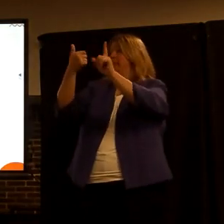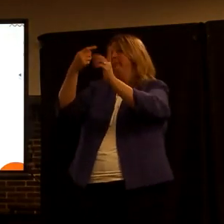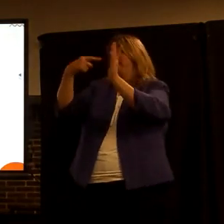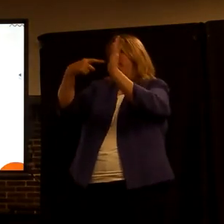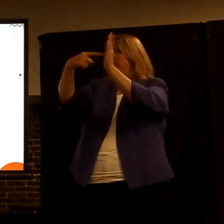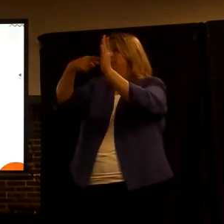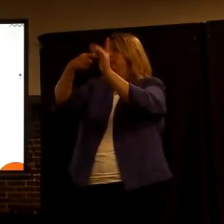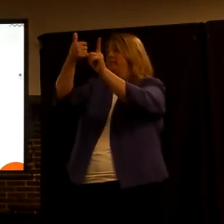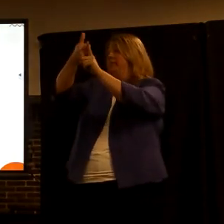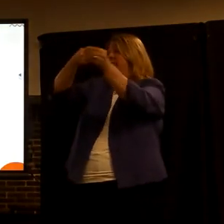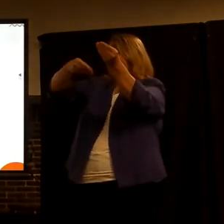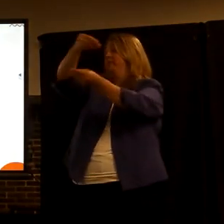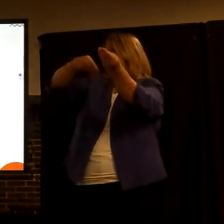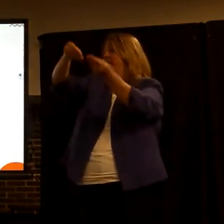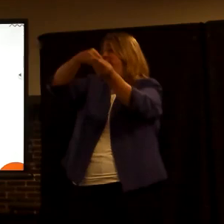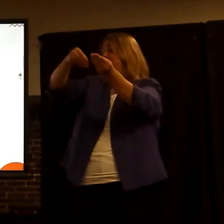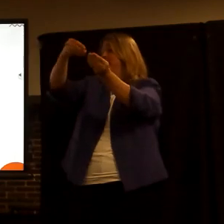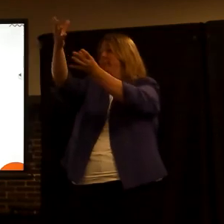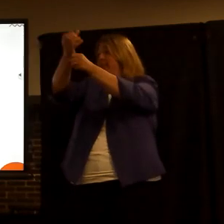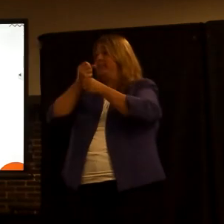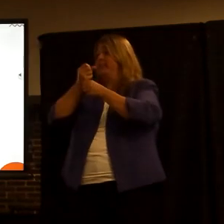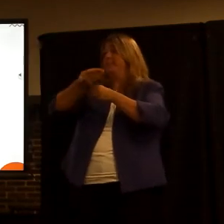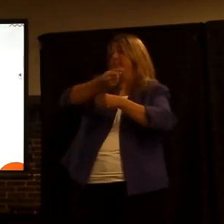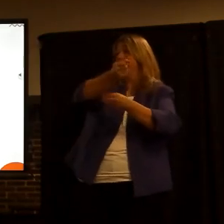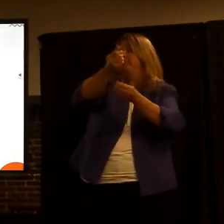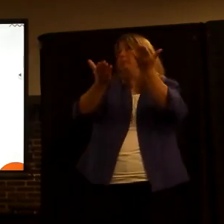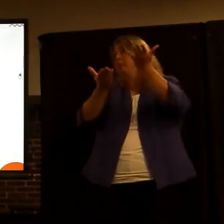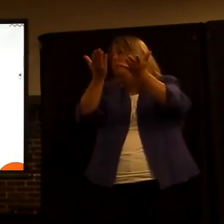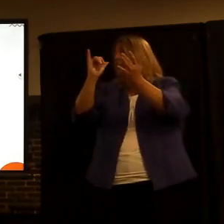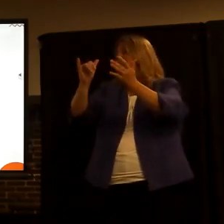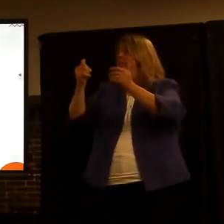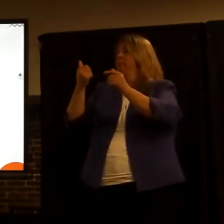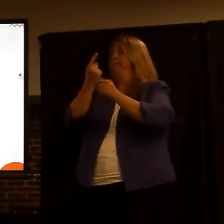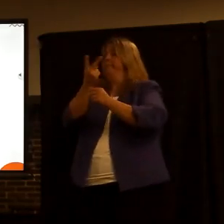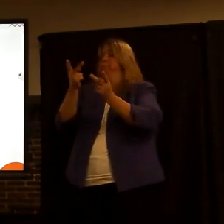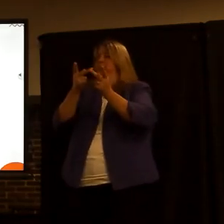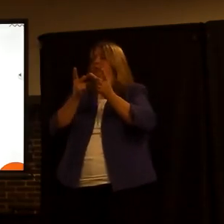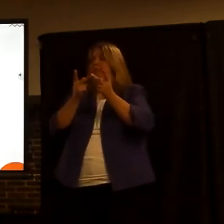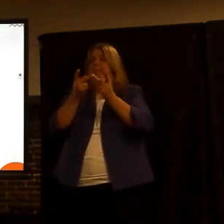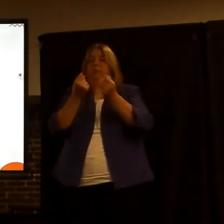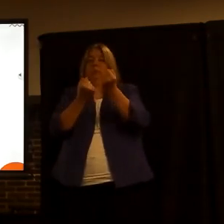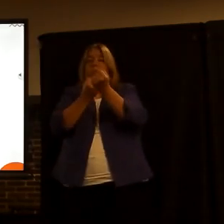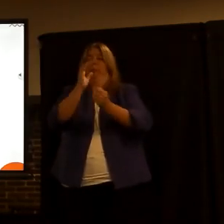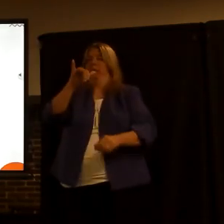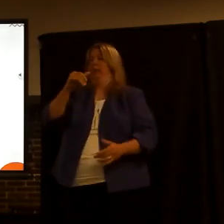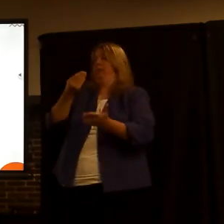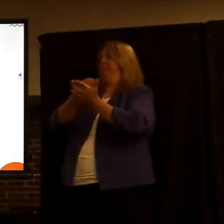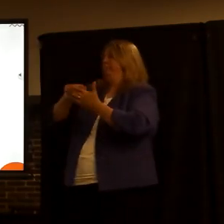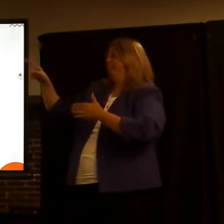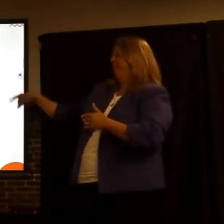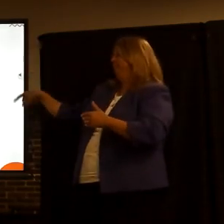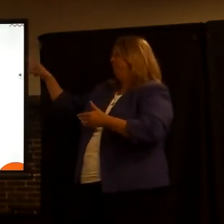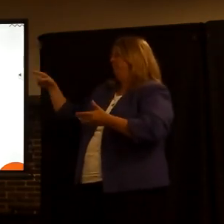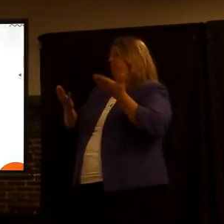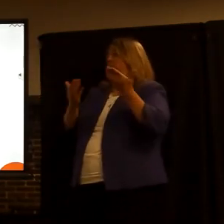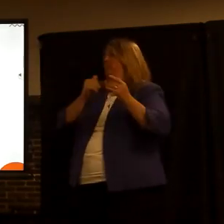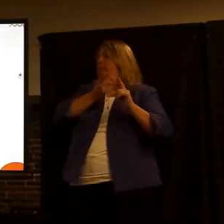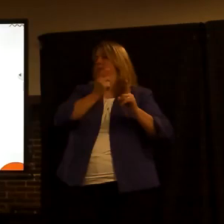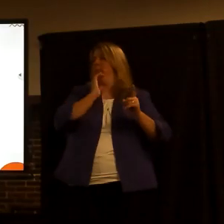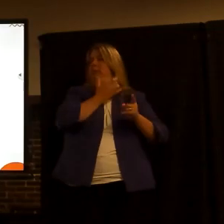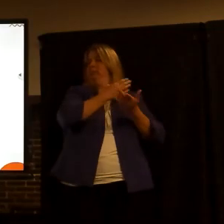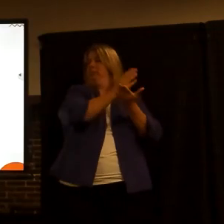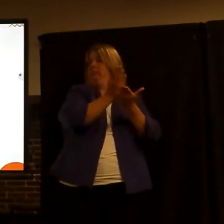work. And then as it grows, hopefully it'll be self-sustaining. And we'll be able to support a